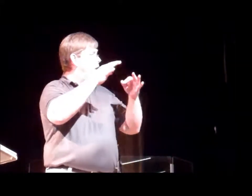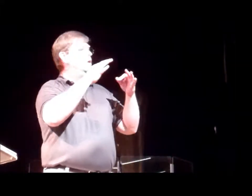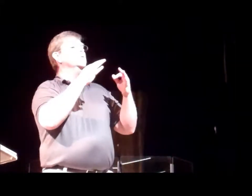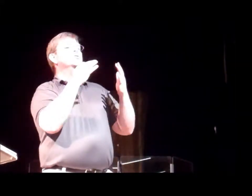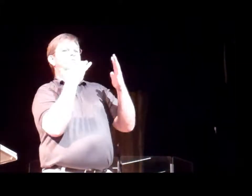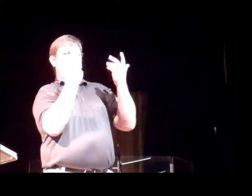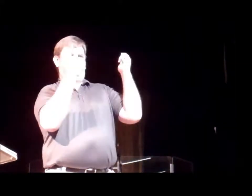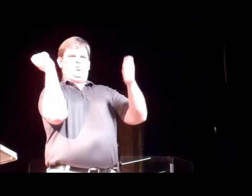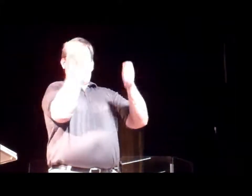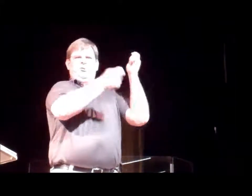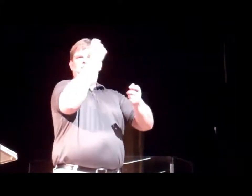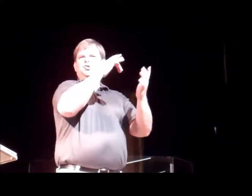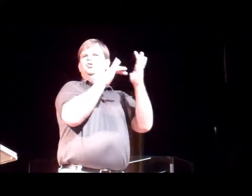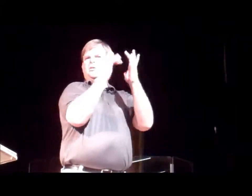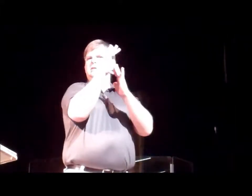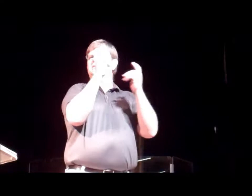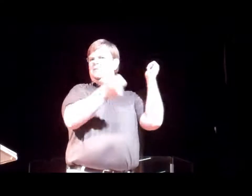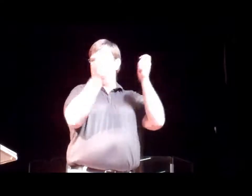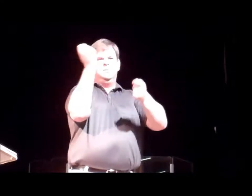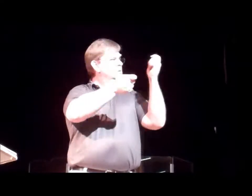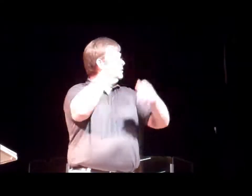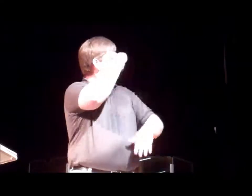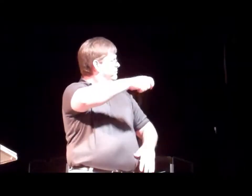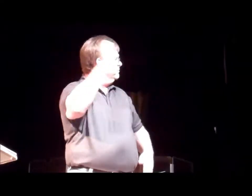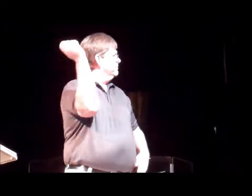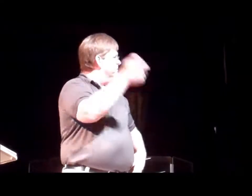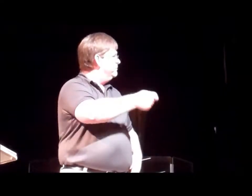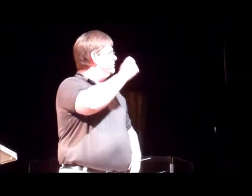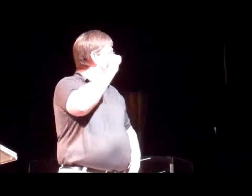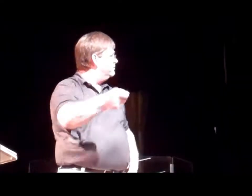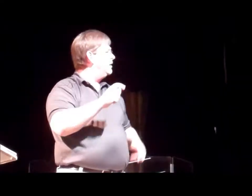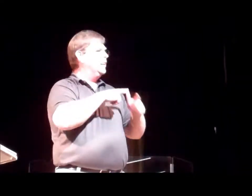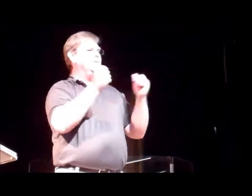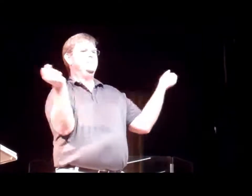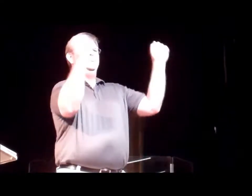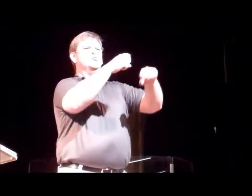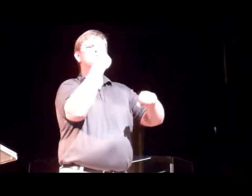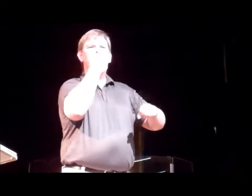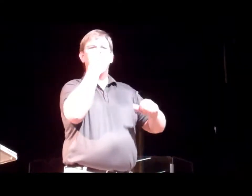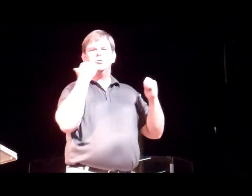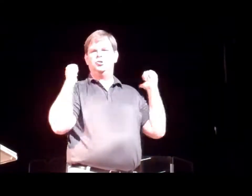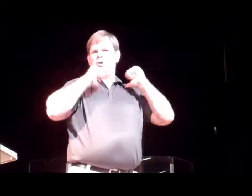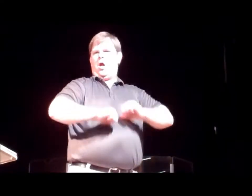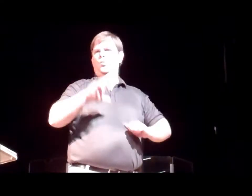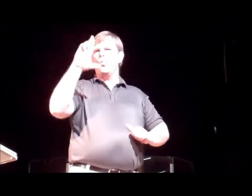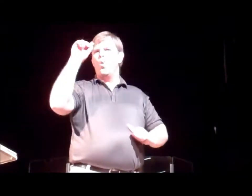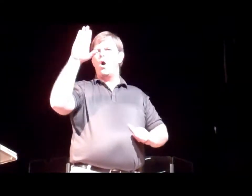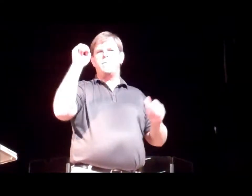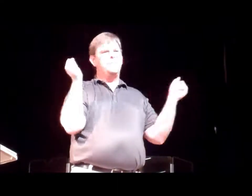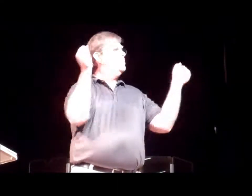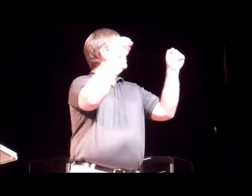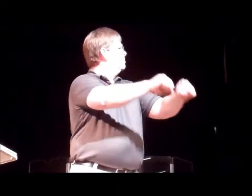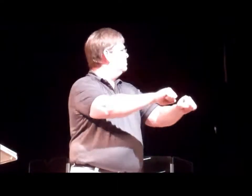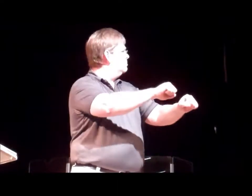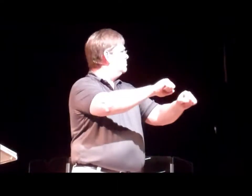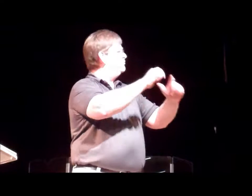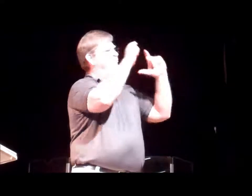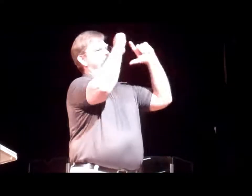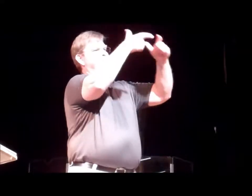for trial. They had scourged him and stripped him of his clothes. They enclosed him in this red